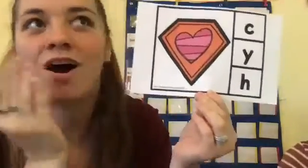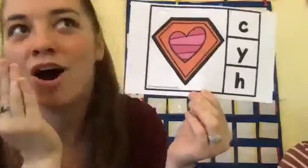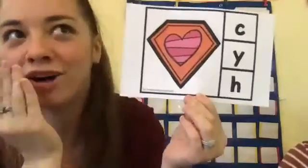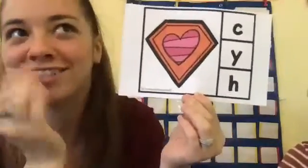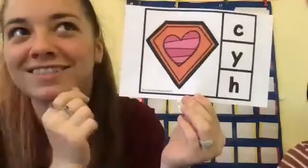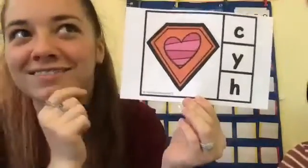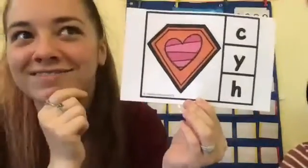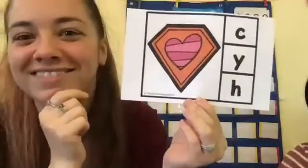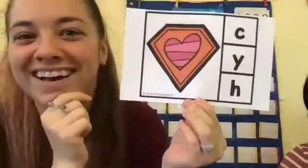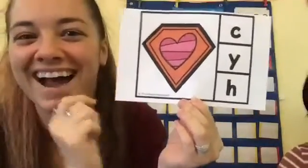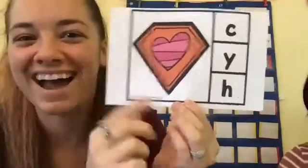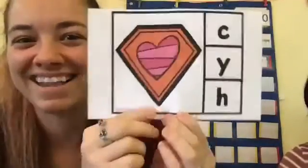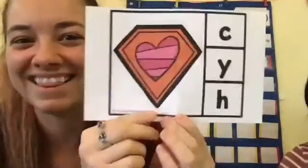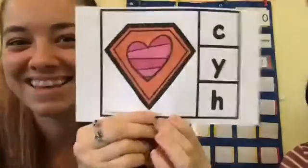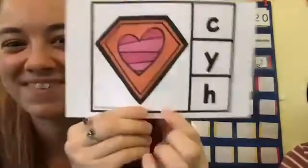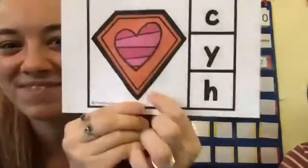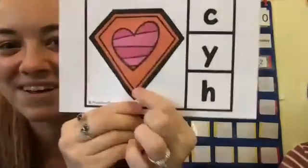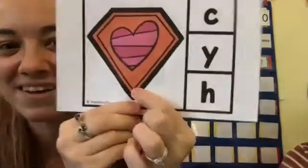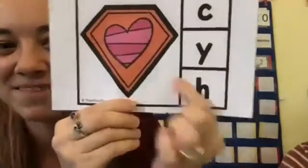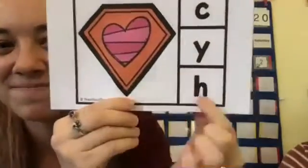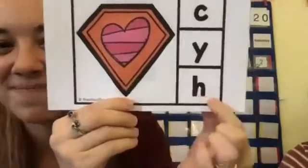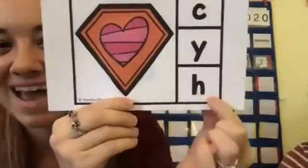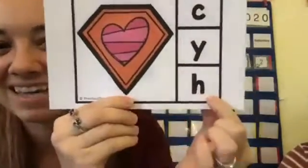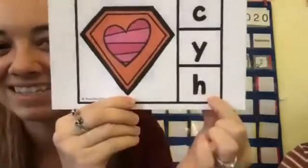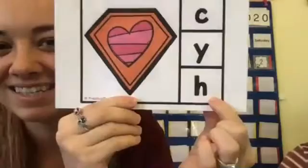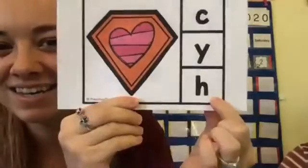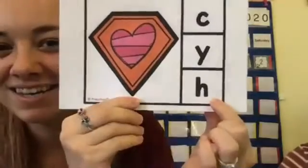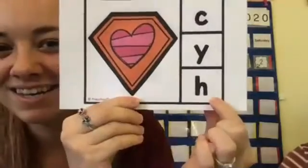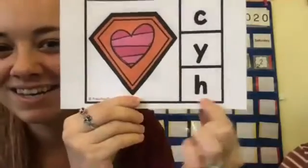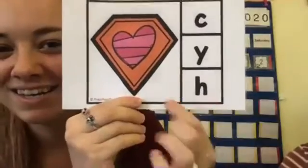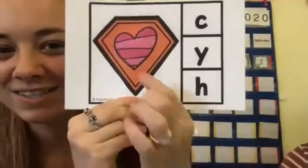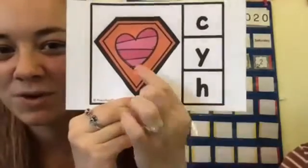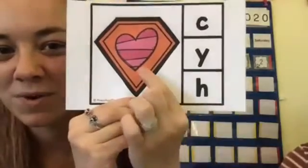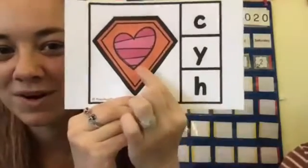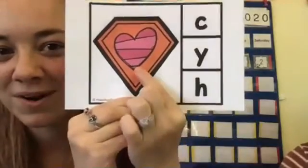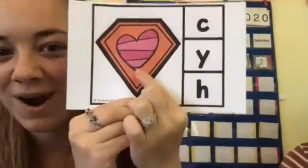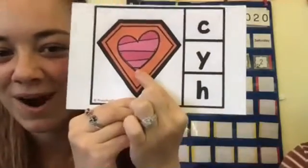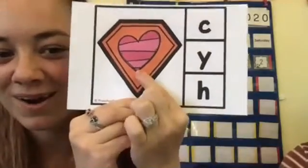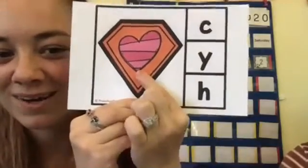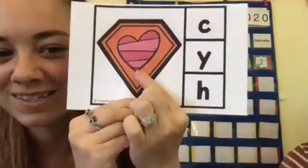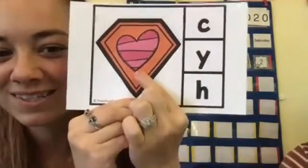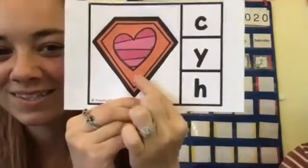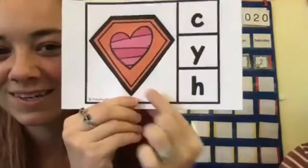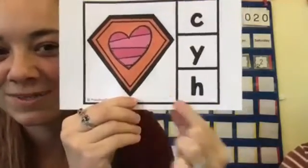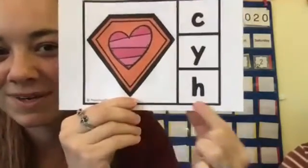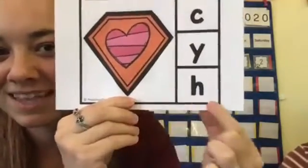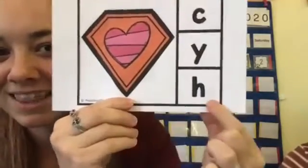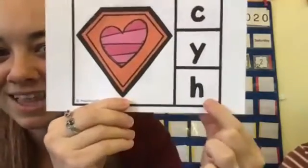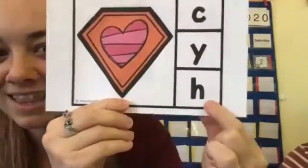Heart. I think we found our match. So the word heart starts with the